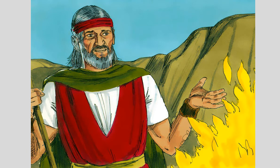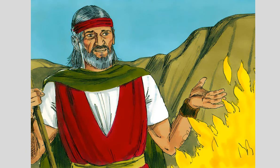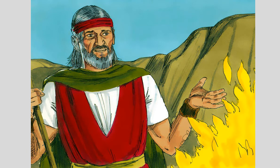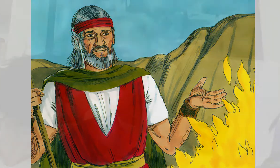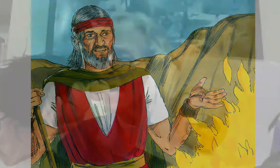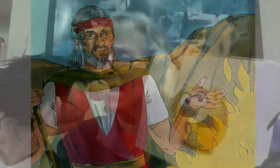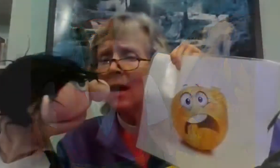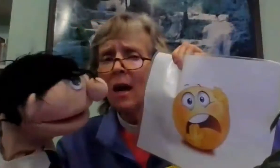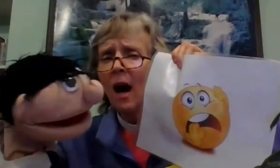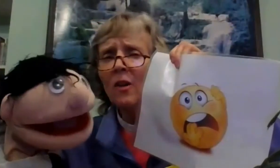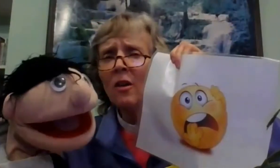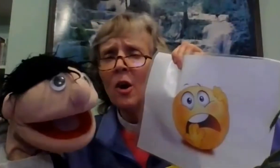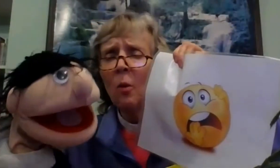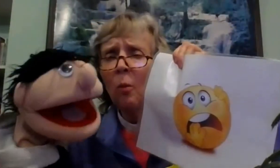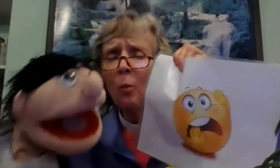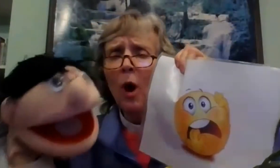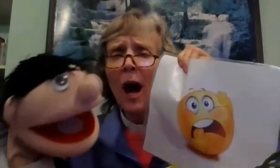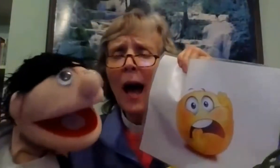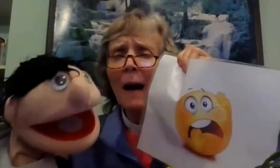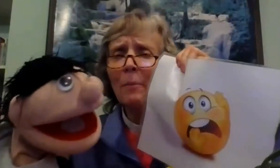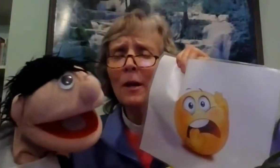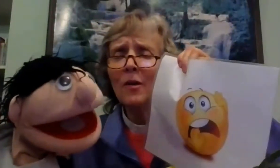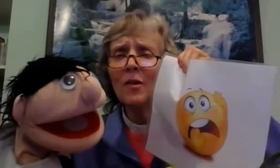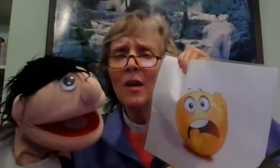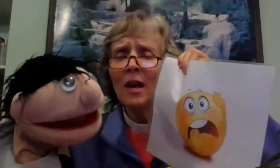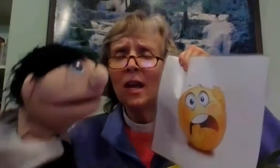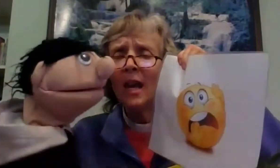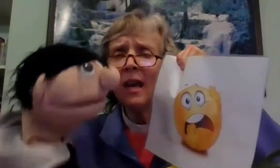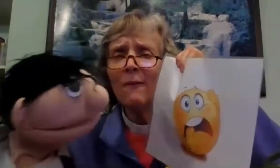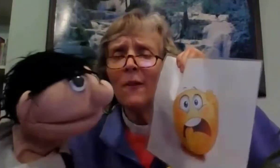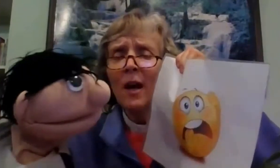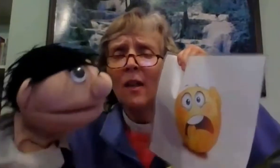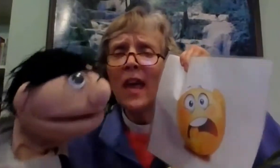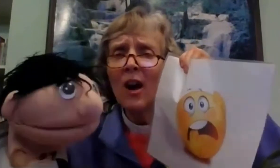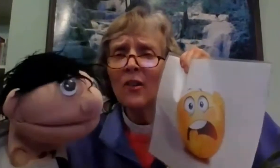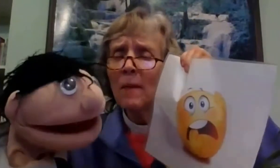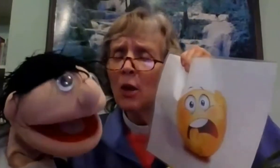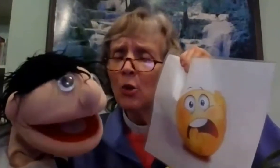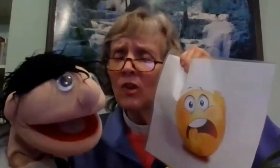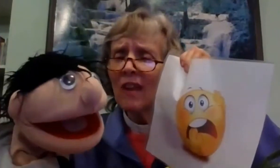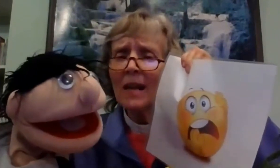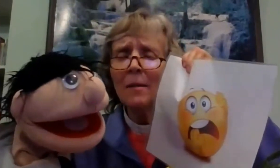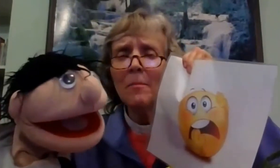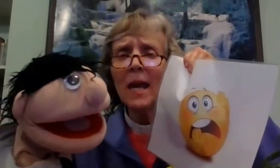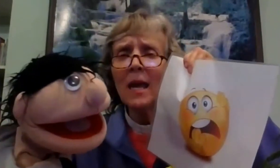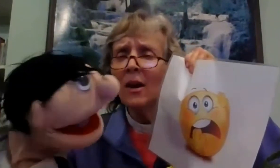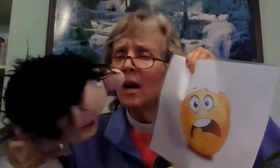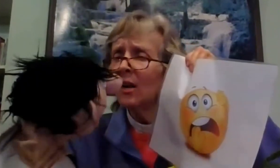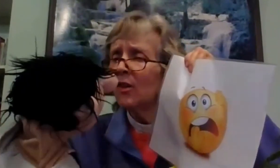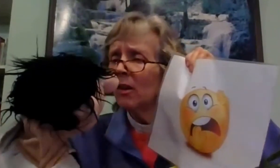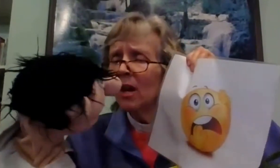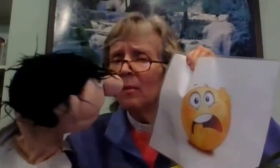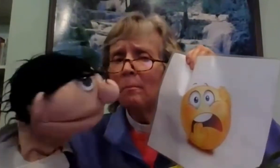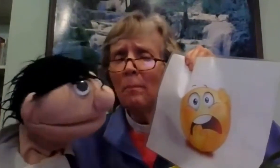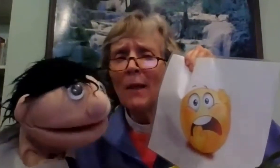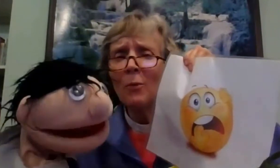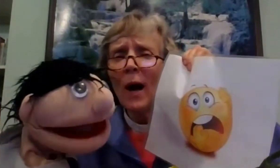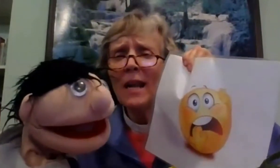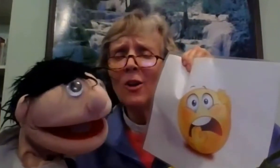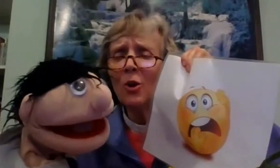believe me? And what happens if they ask me who sent me? And by the way, Lord,